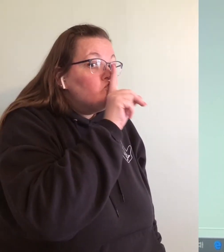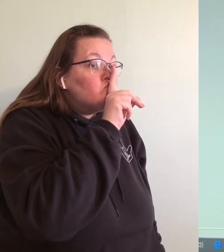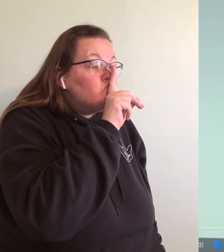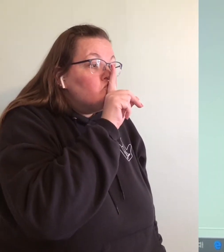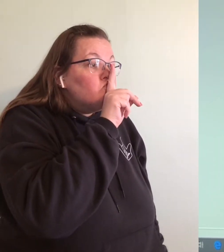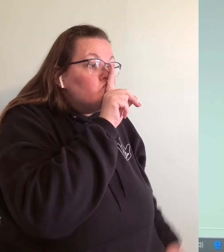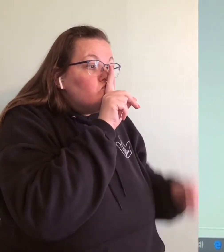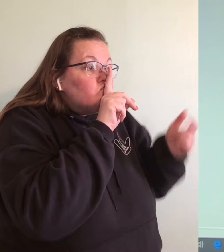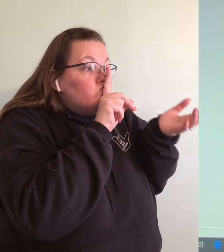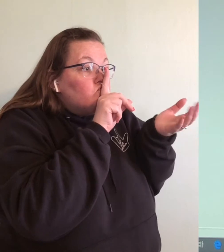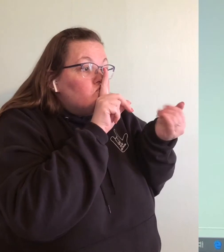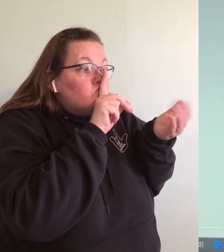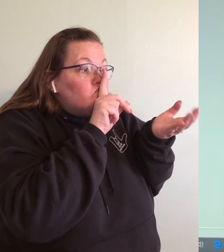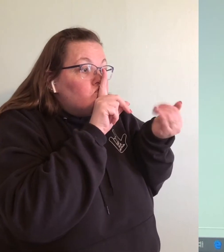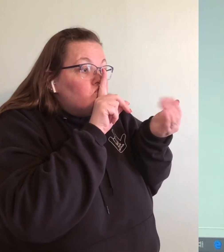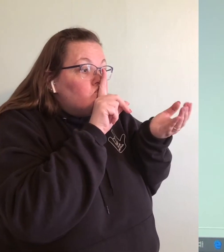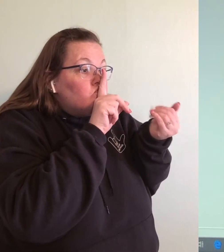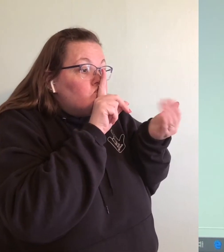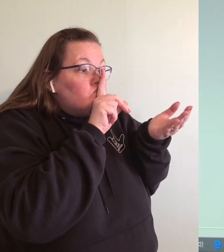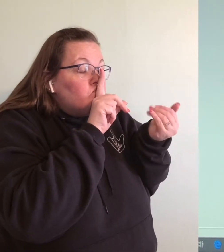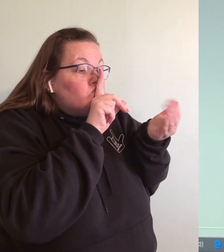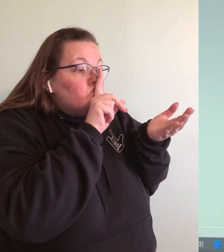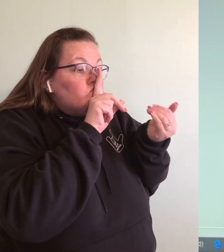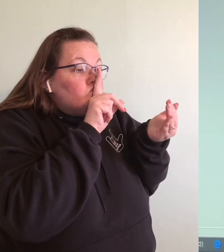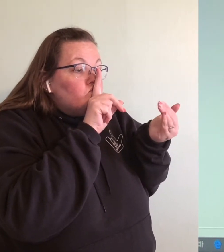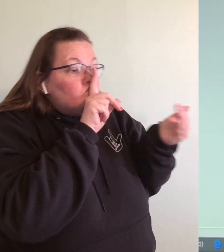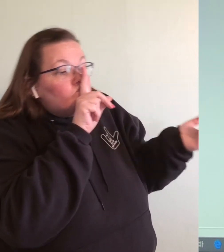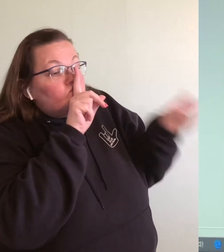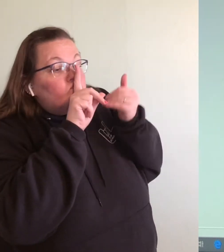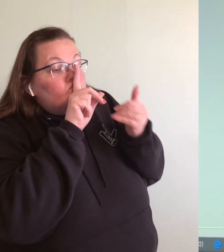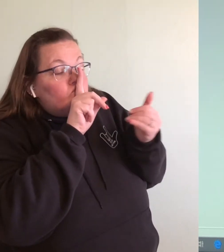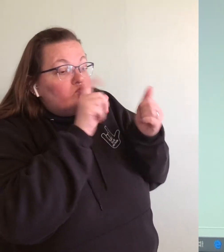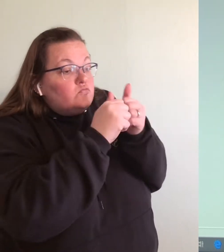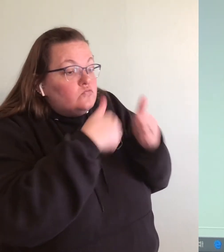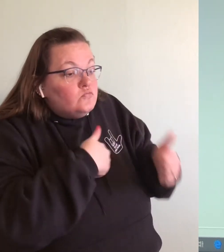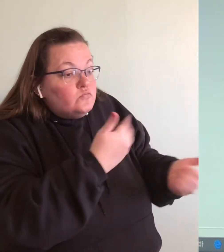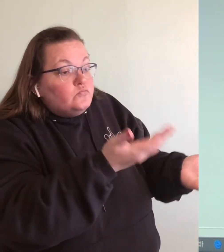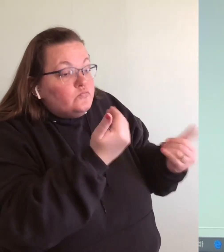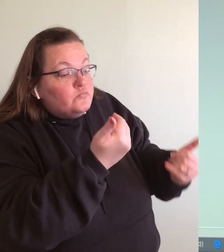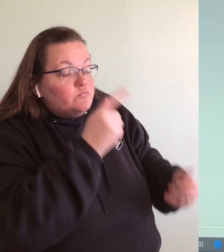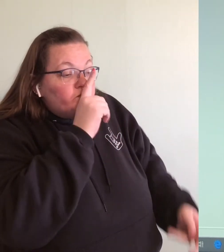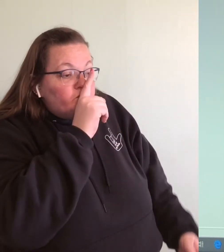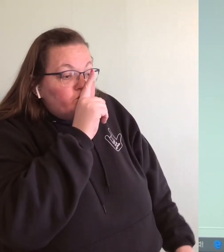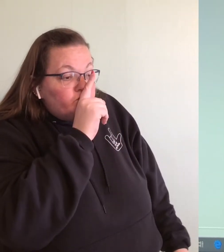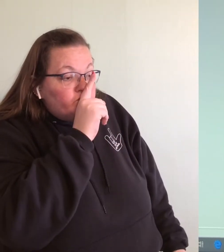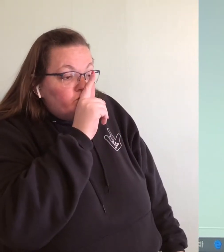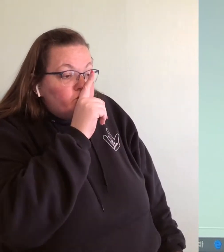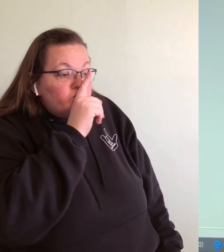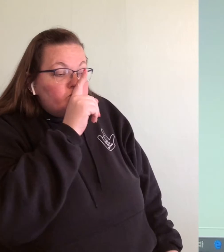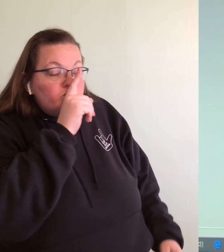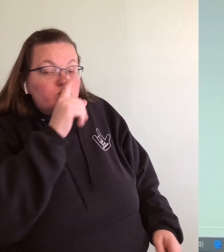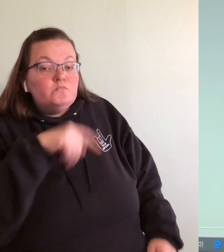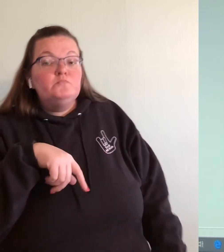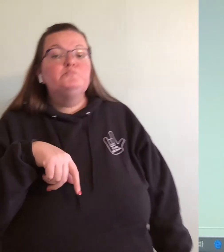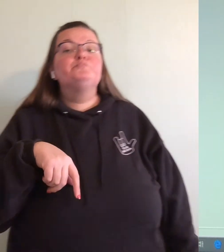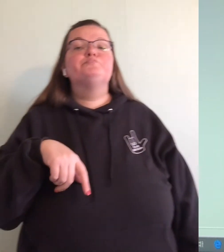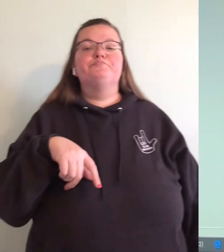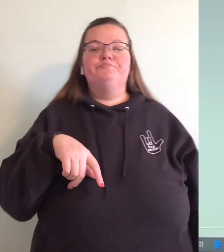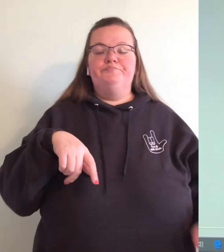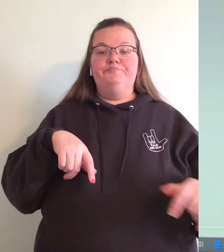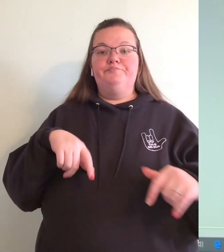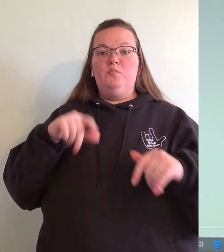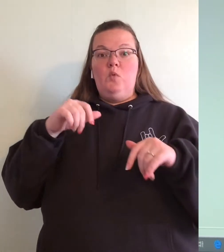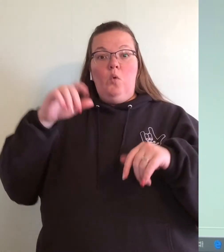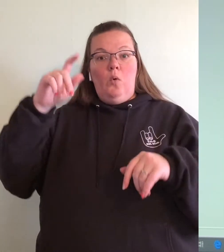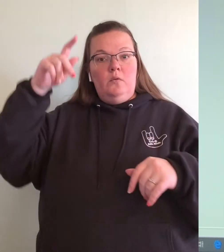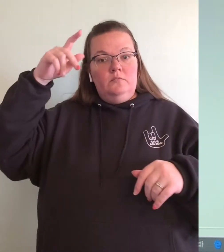and made signs to them to join them in the thicker bit of wood where it was standing, and then once more disappeared. "I know what it